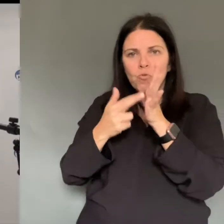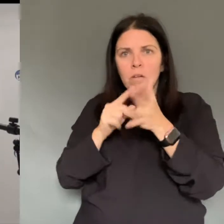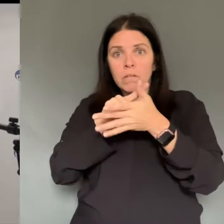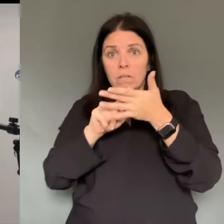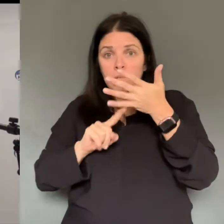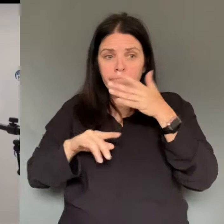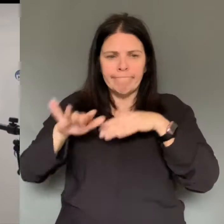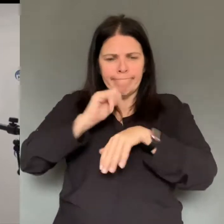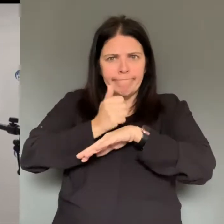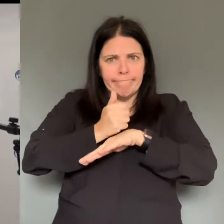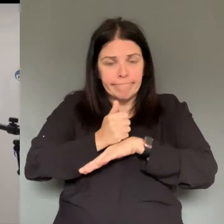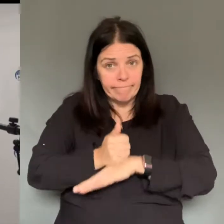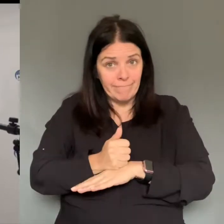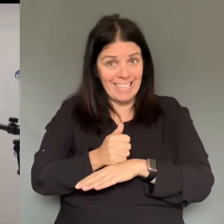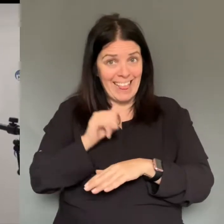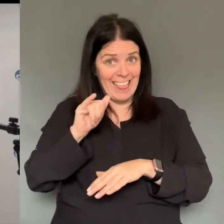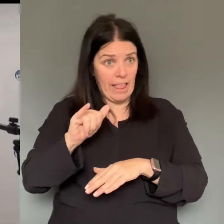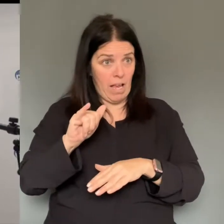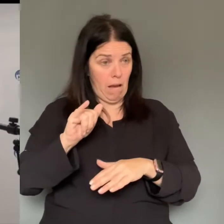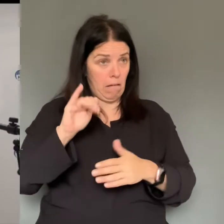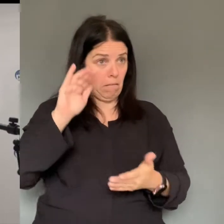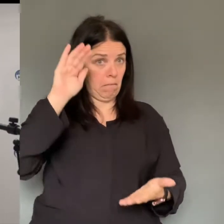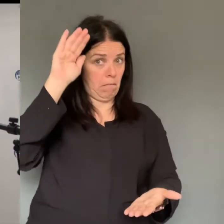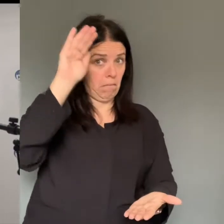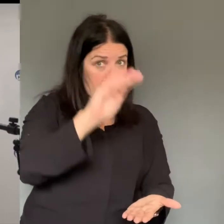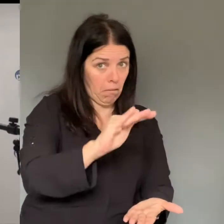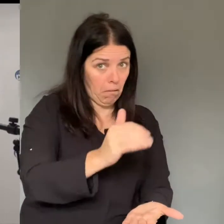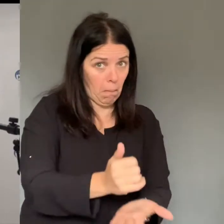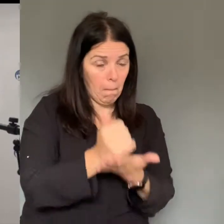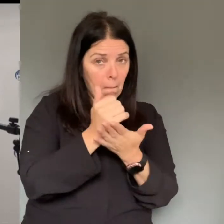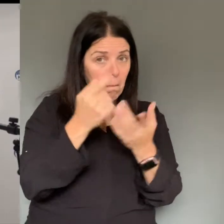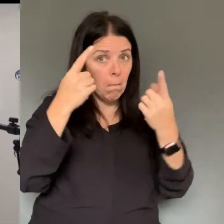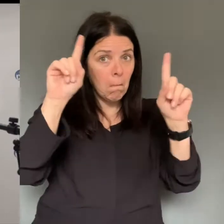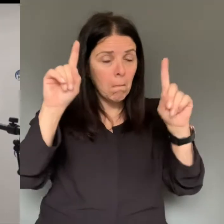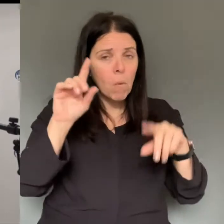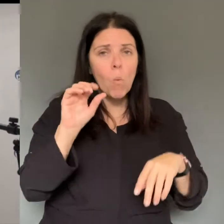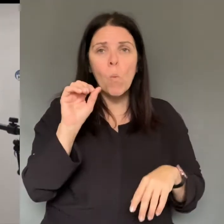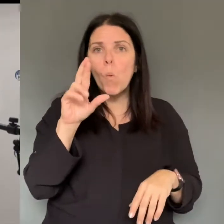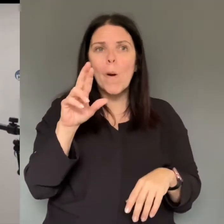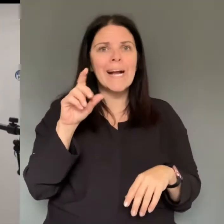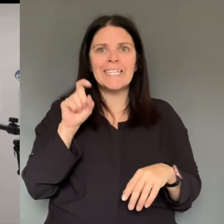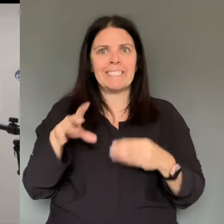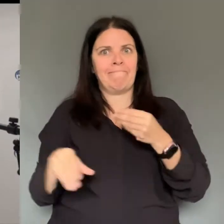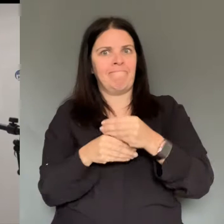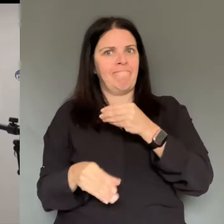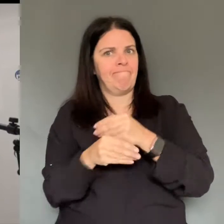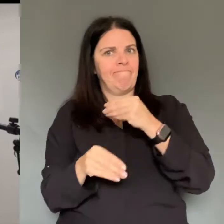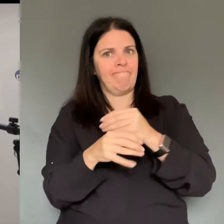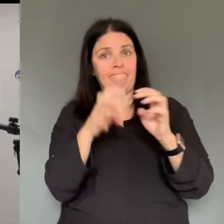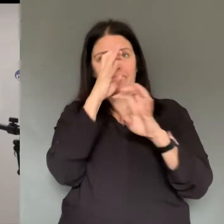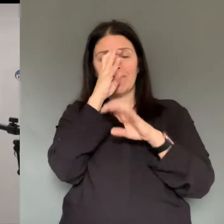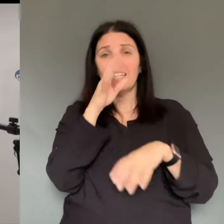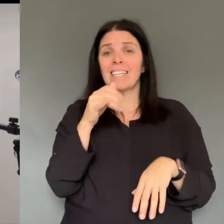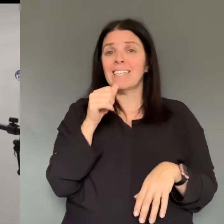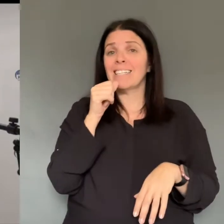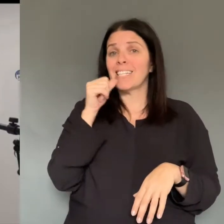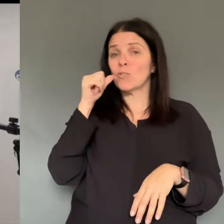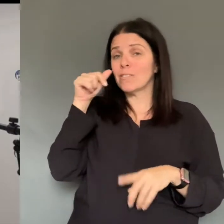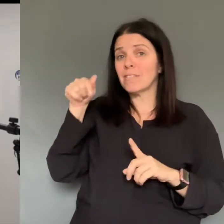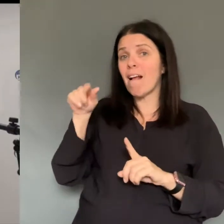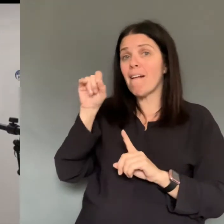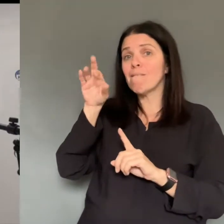of these, we do stop the spread. The more action that is taken right now, it will help us in the long run